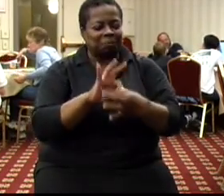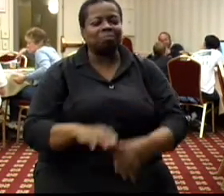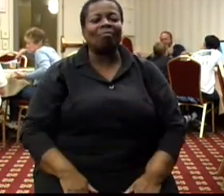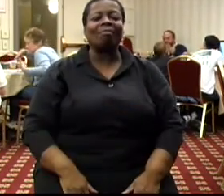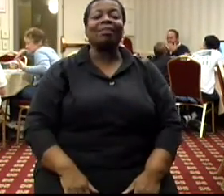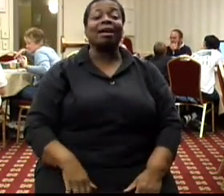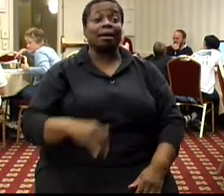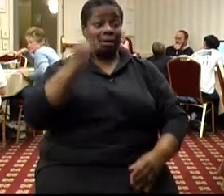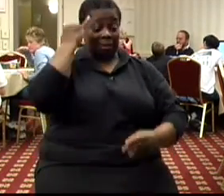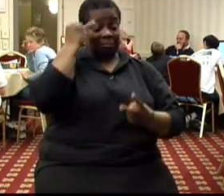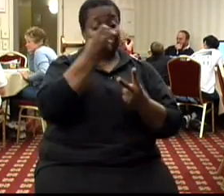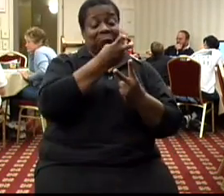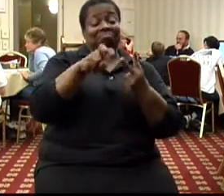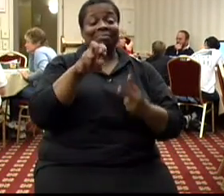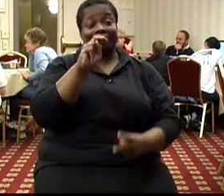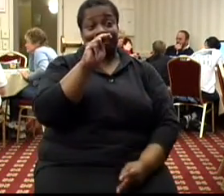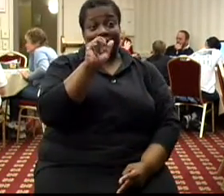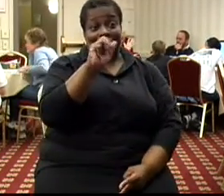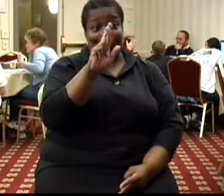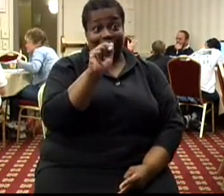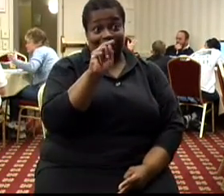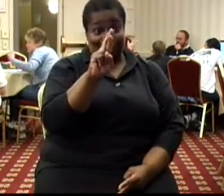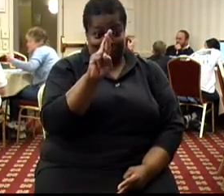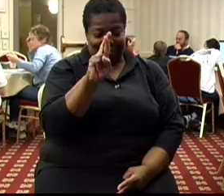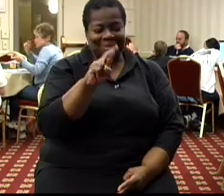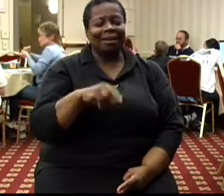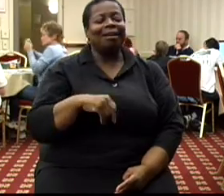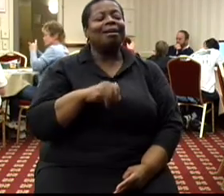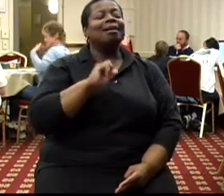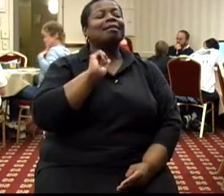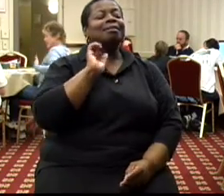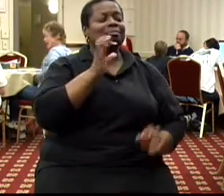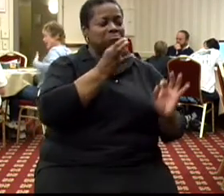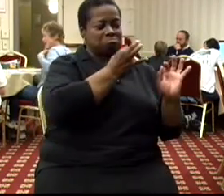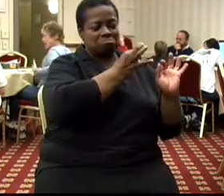If you shift to the role of narrator, you